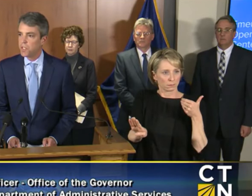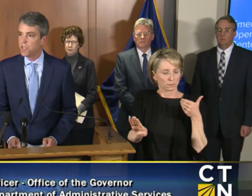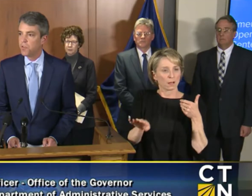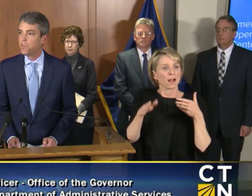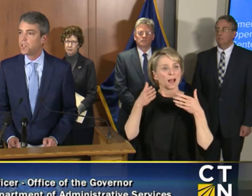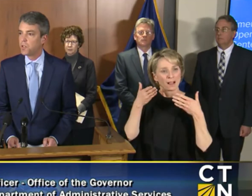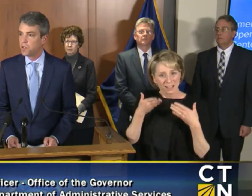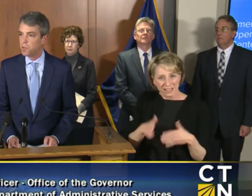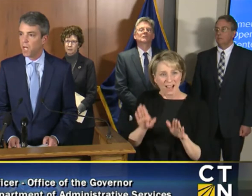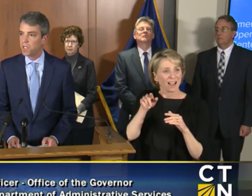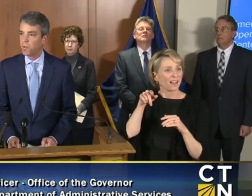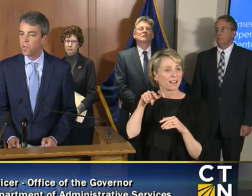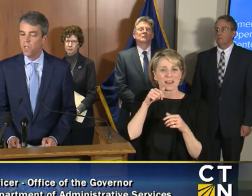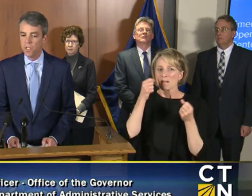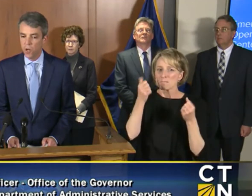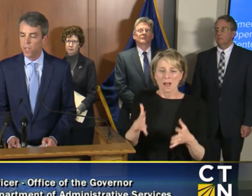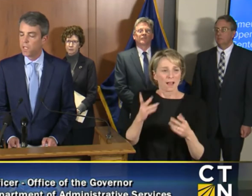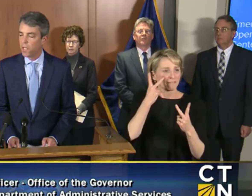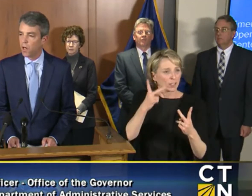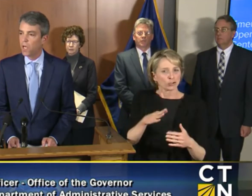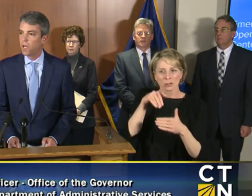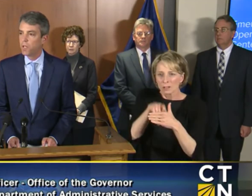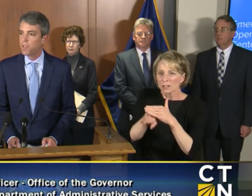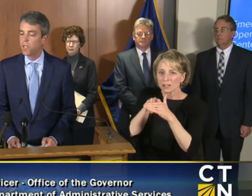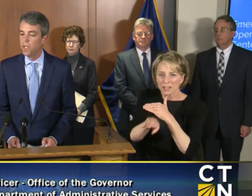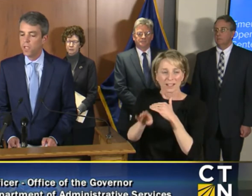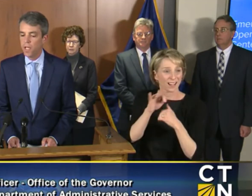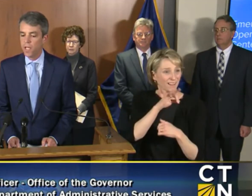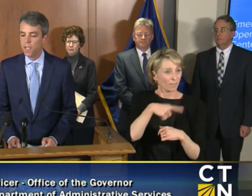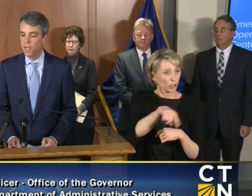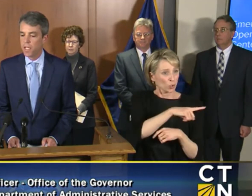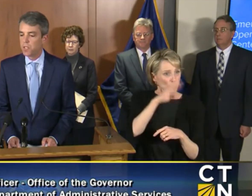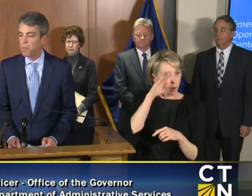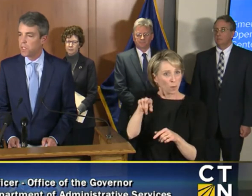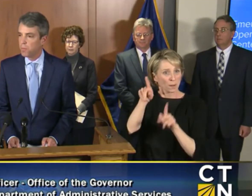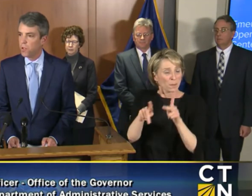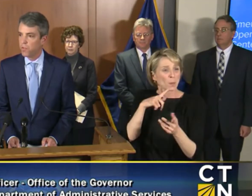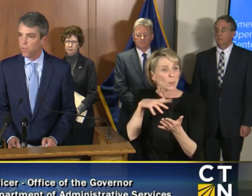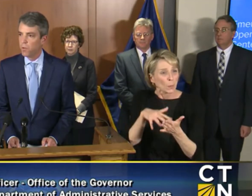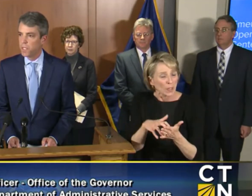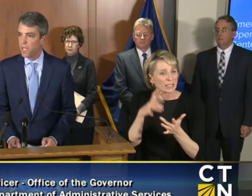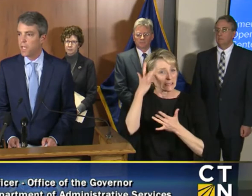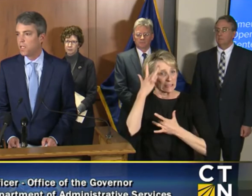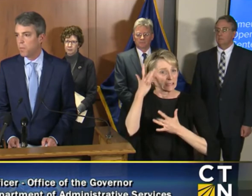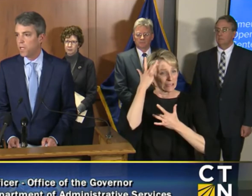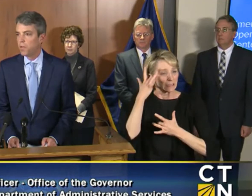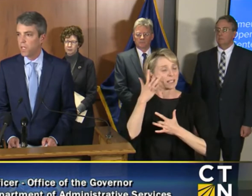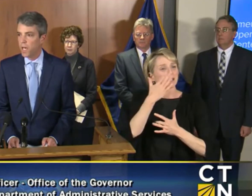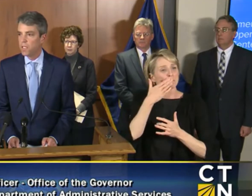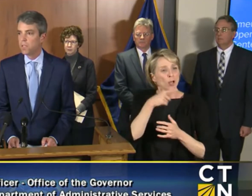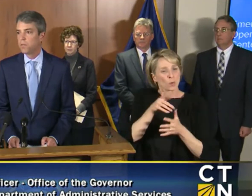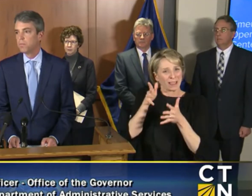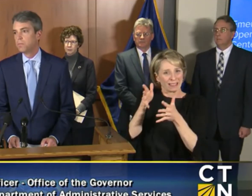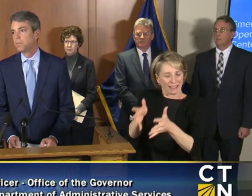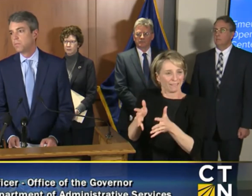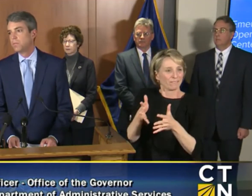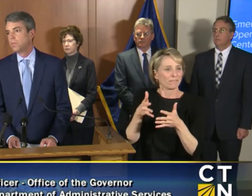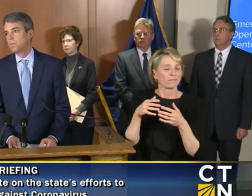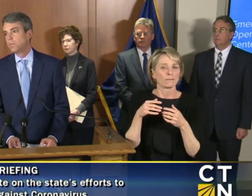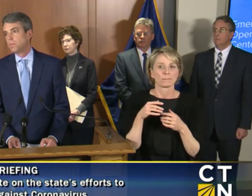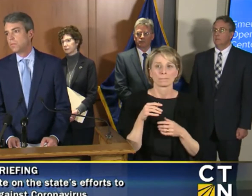them to see as few visitors as possible, knowing that they are high risk, and that's the best approach for everyone to take, independent of the guidance. This